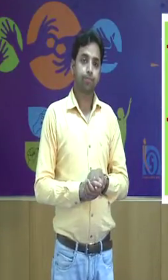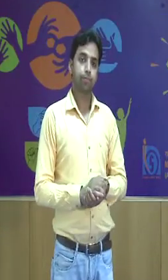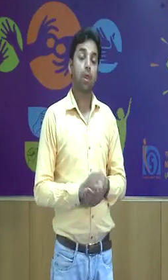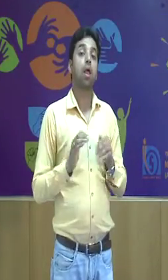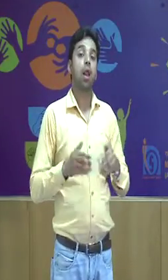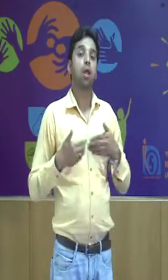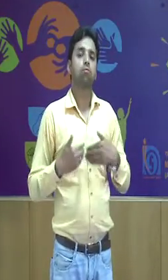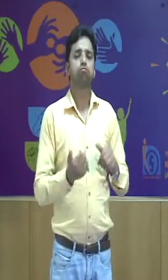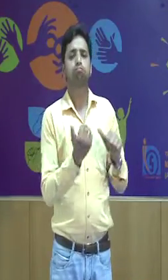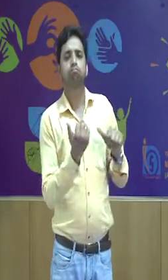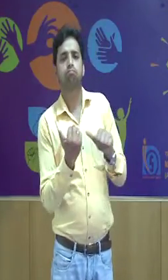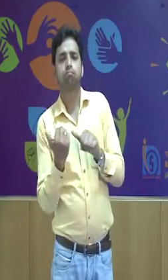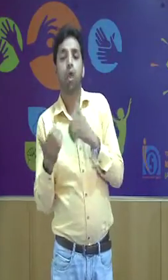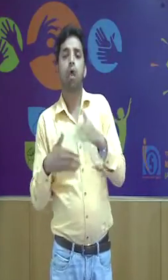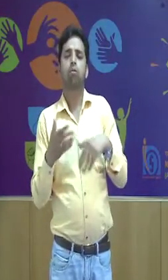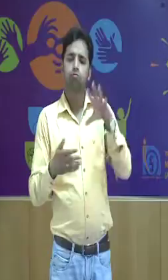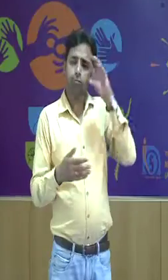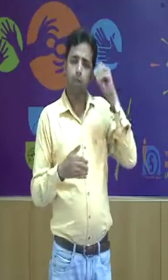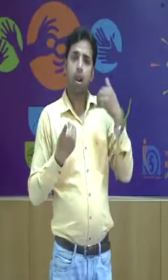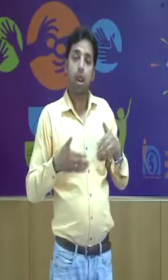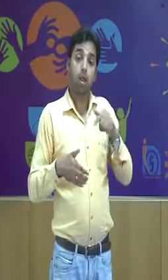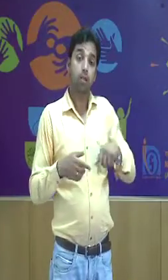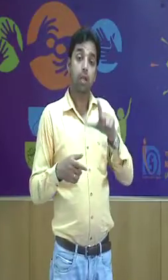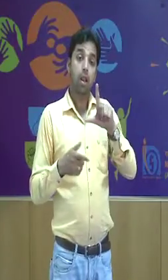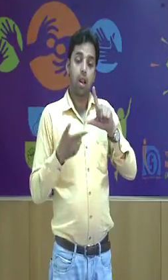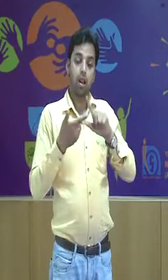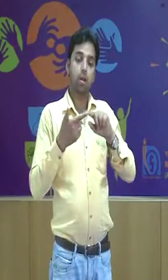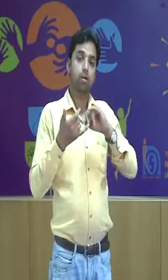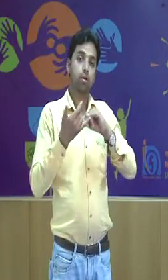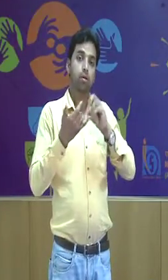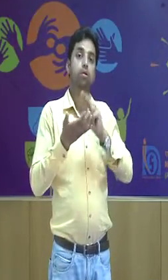us now revise what we have learned in this lesson today.